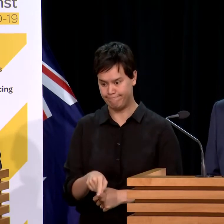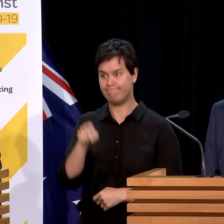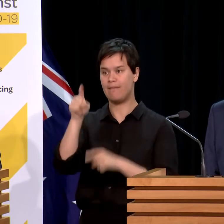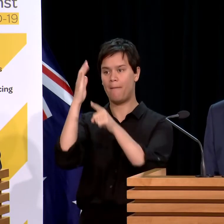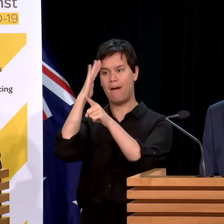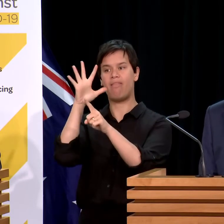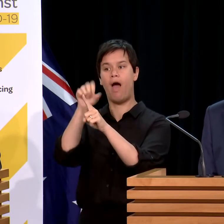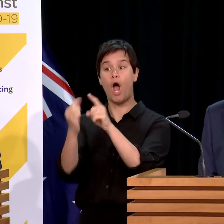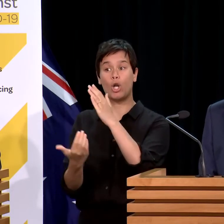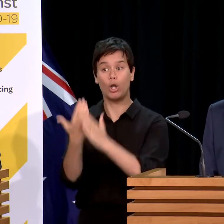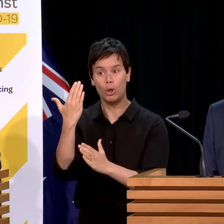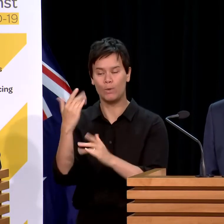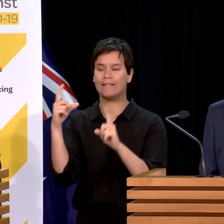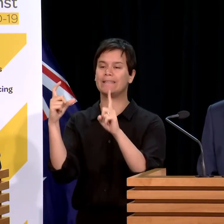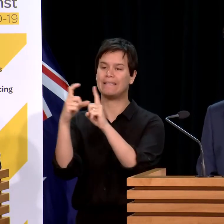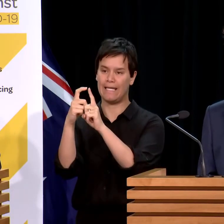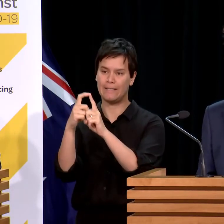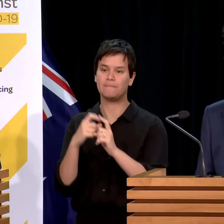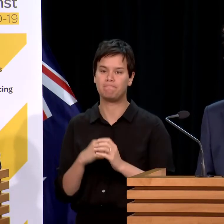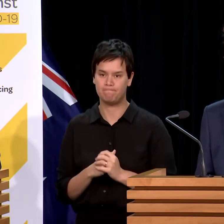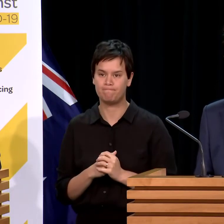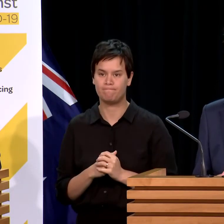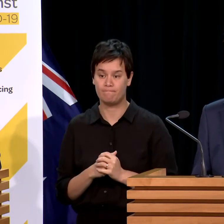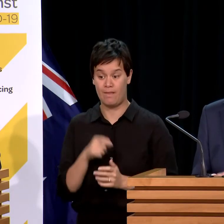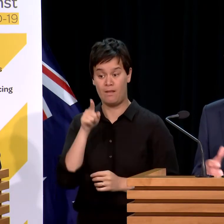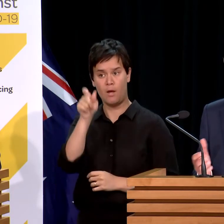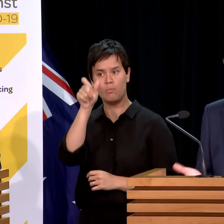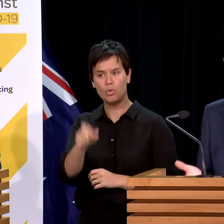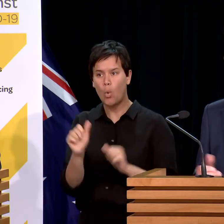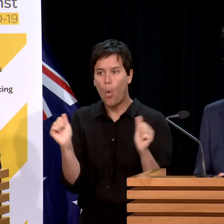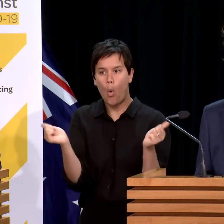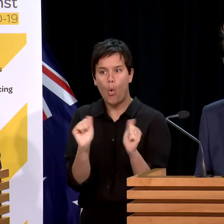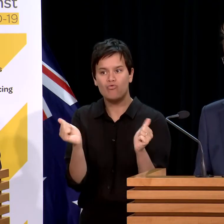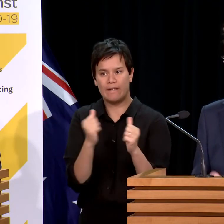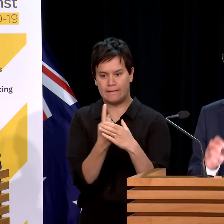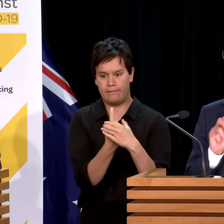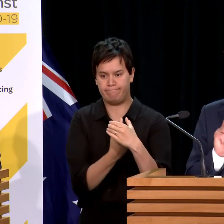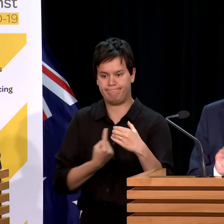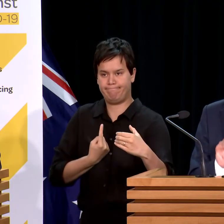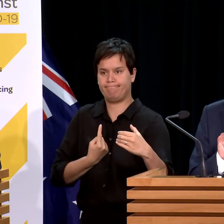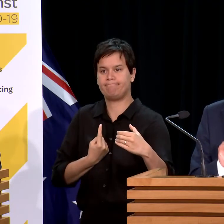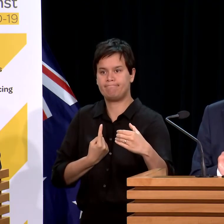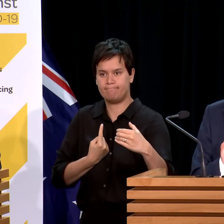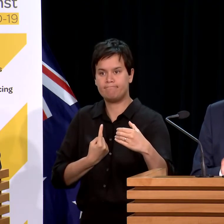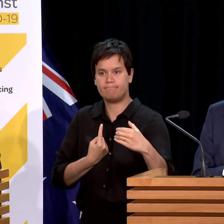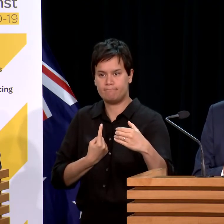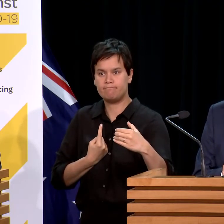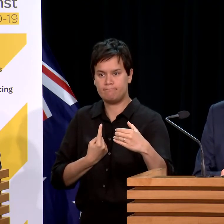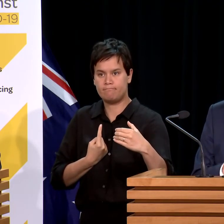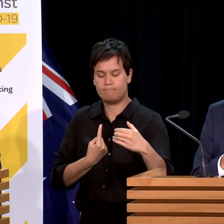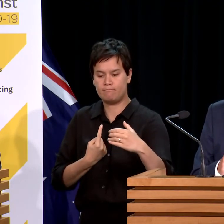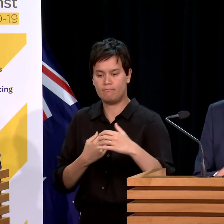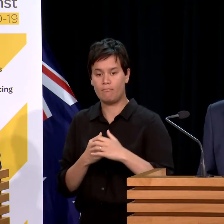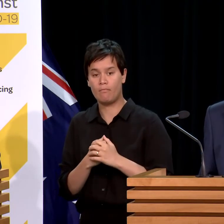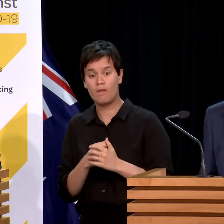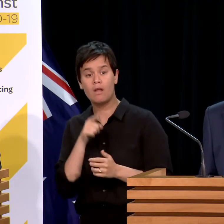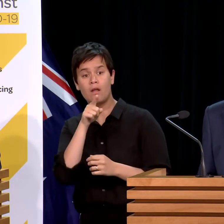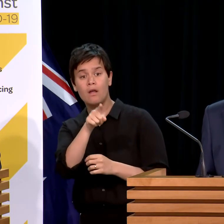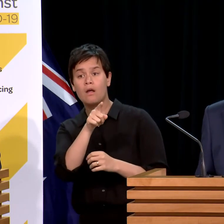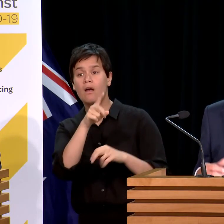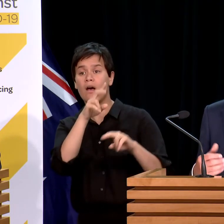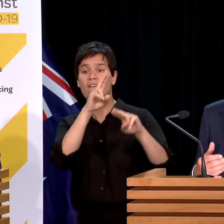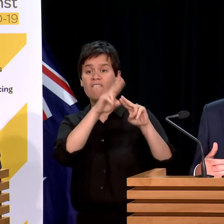been self-isolating, as all close contacts do, for the full 14-day period after their last exposure to a